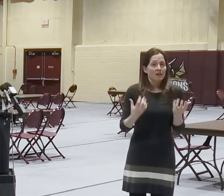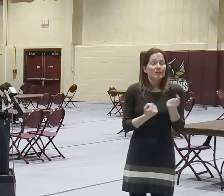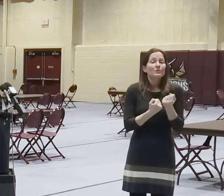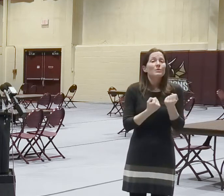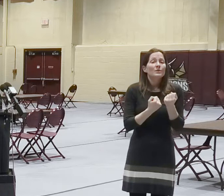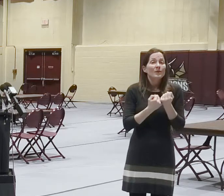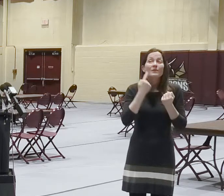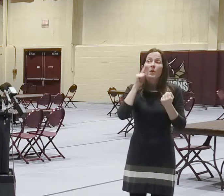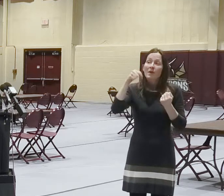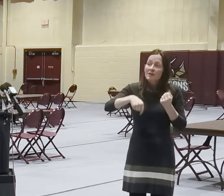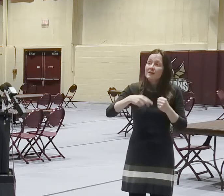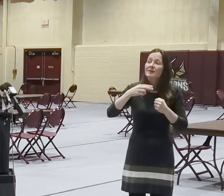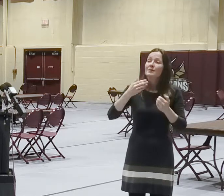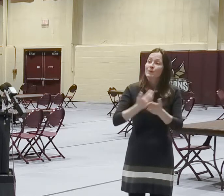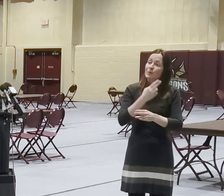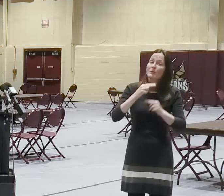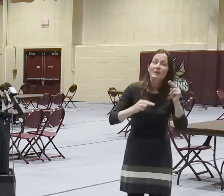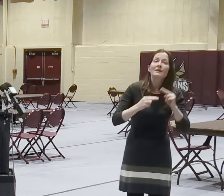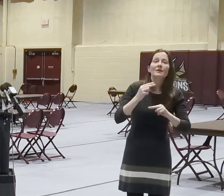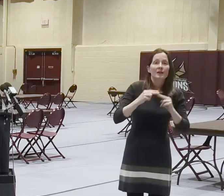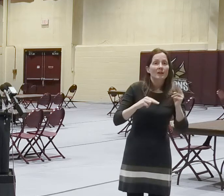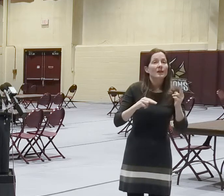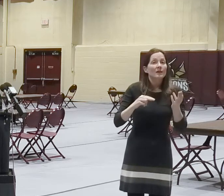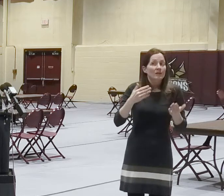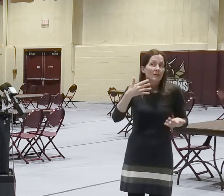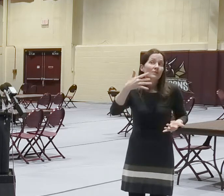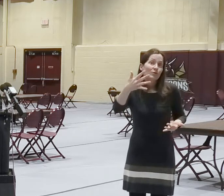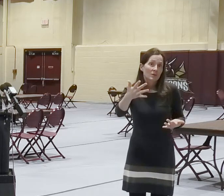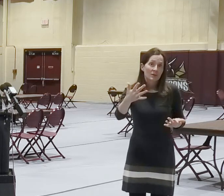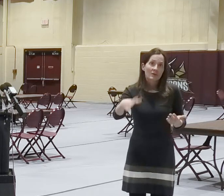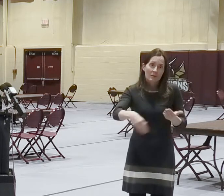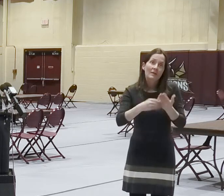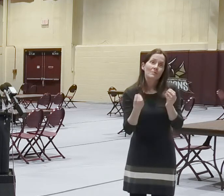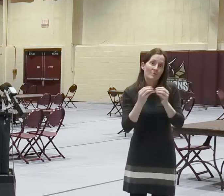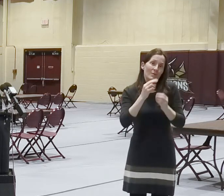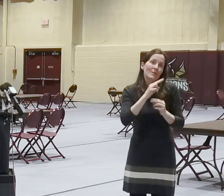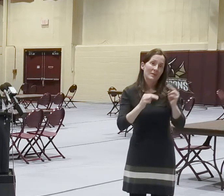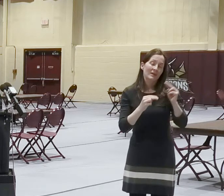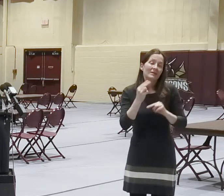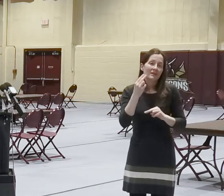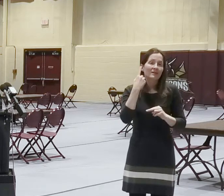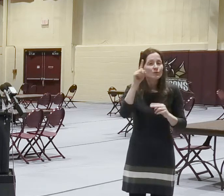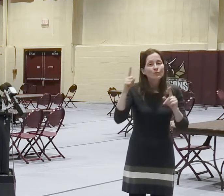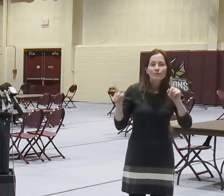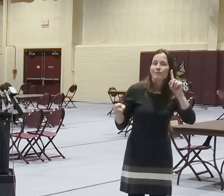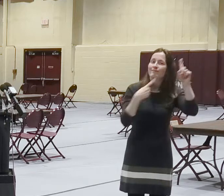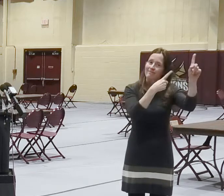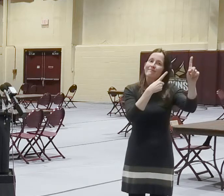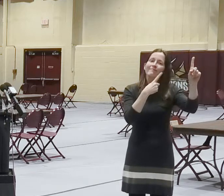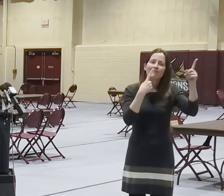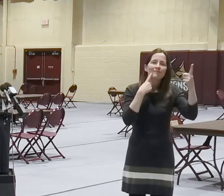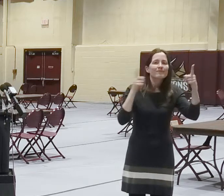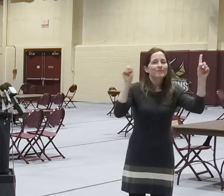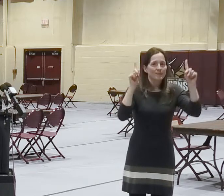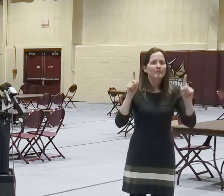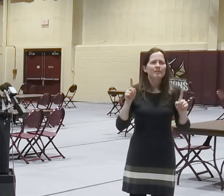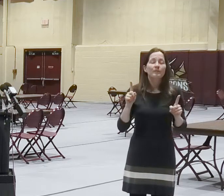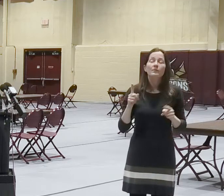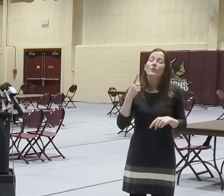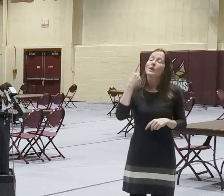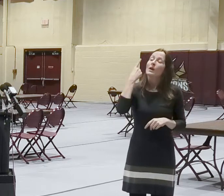other clinics come to fruition. We will need to accomplish our goal to have simultaneous